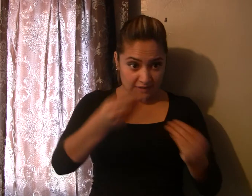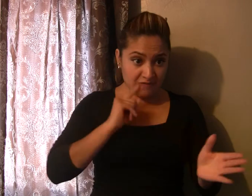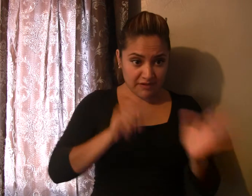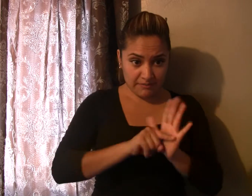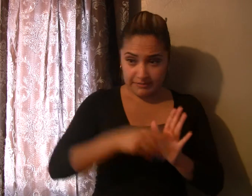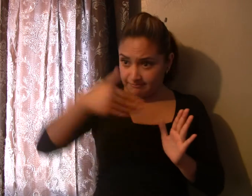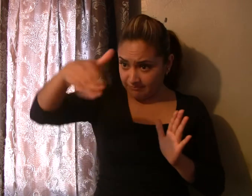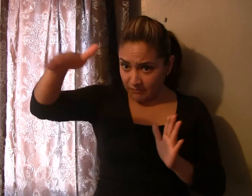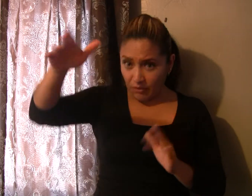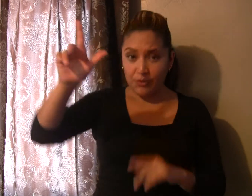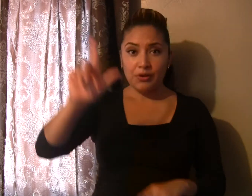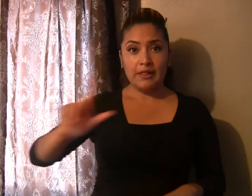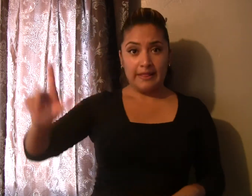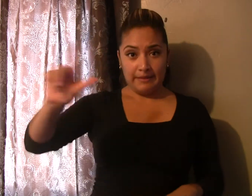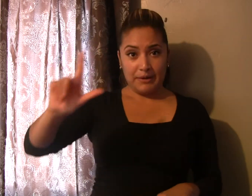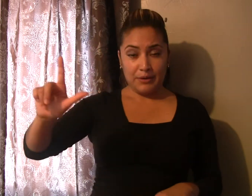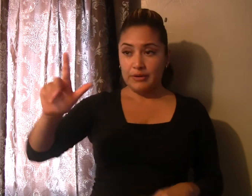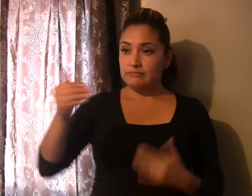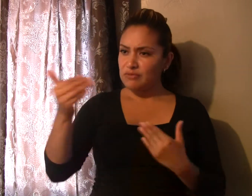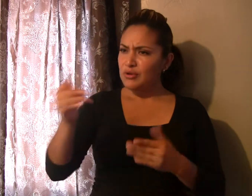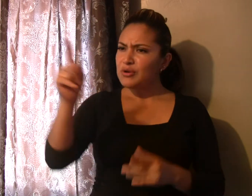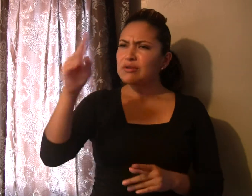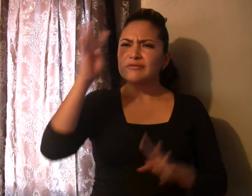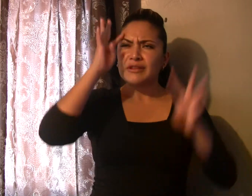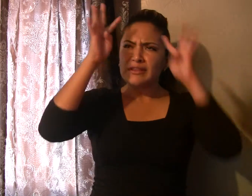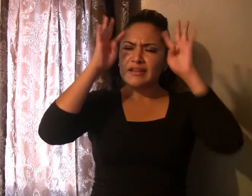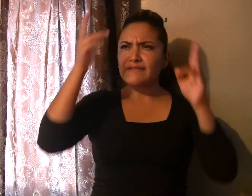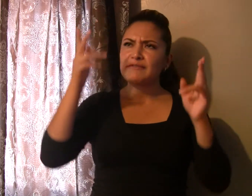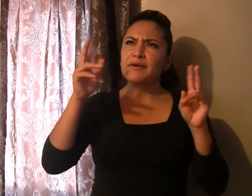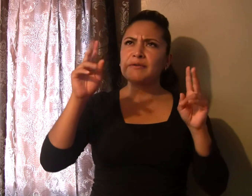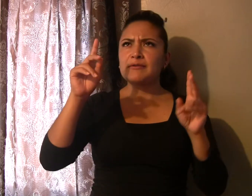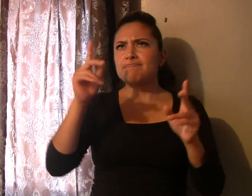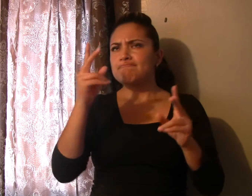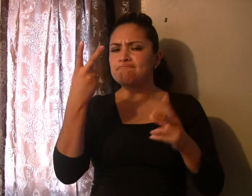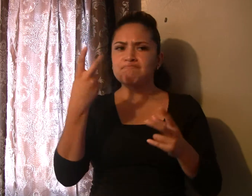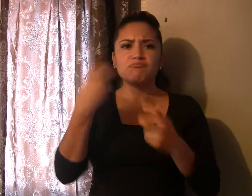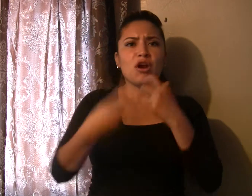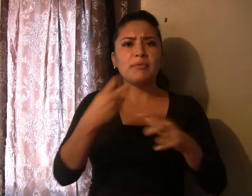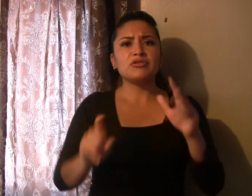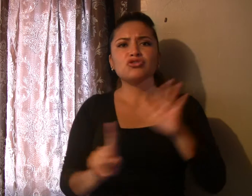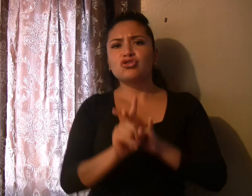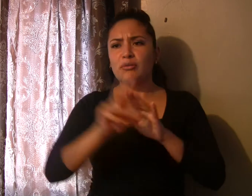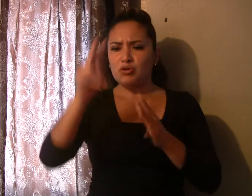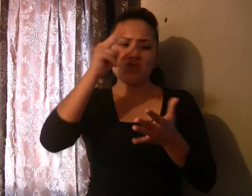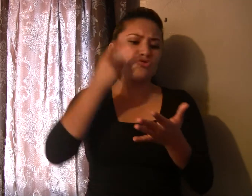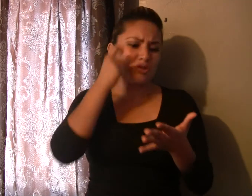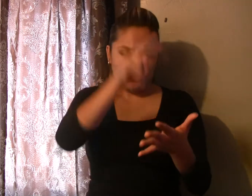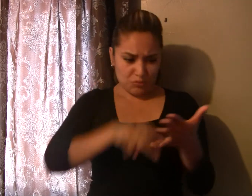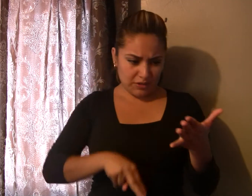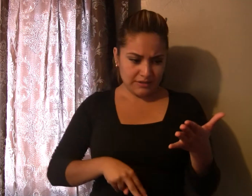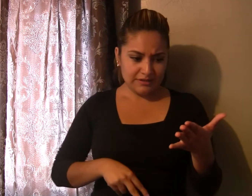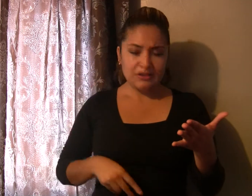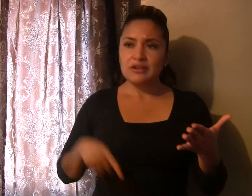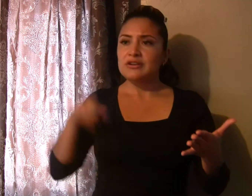look for an issue that came up in the reading that we were doing, so that they're getting exposure to the textbook writing and